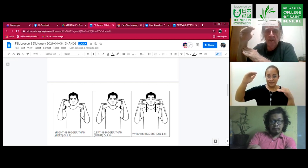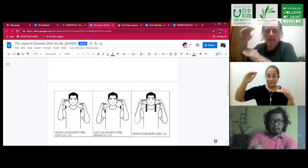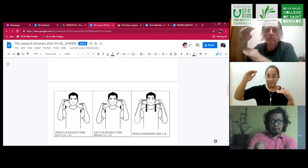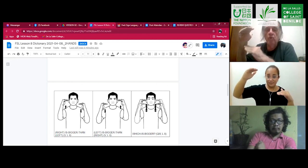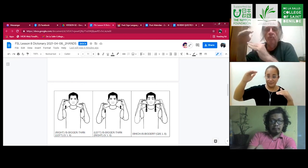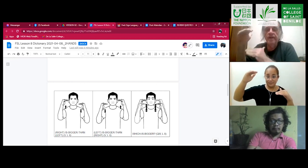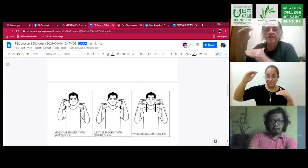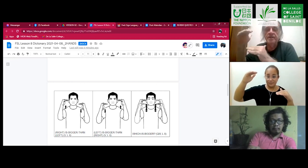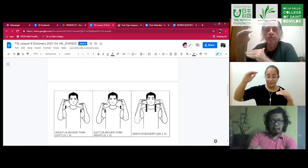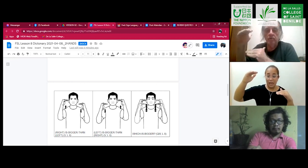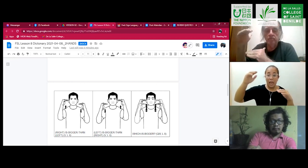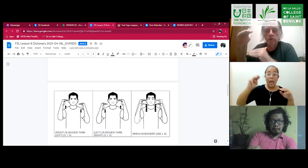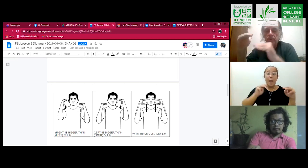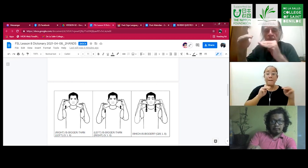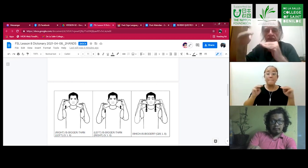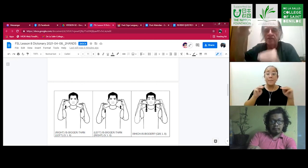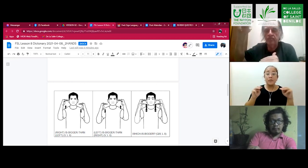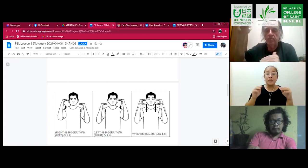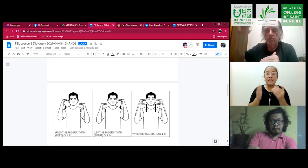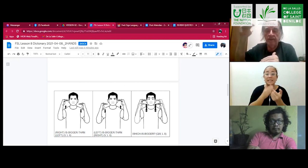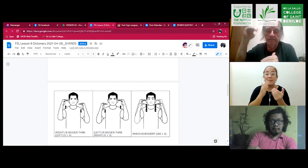And the movement is simple, just one simple movement.